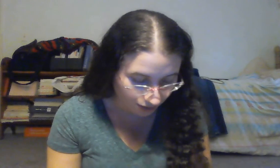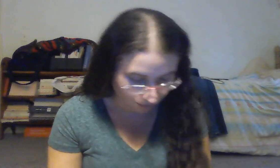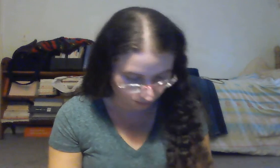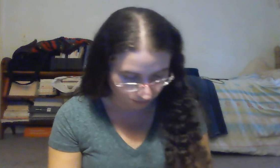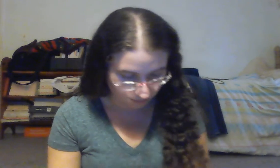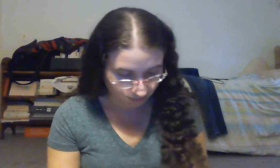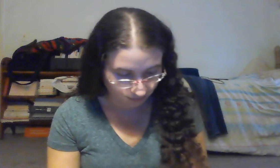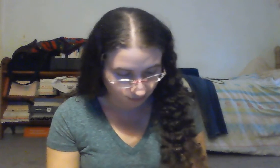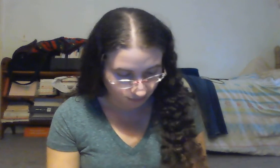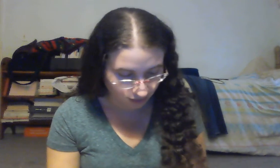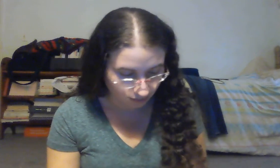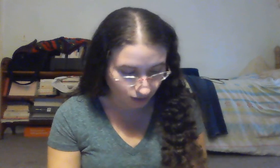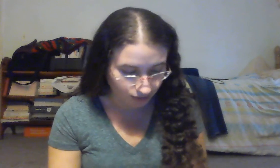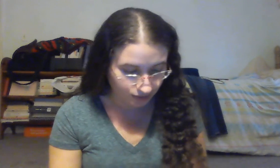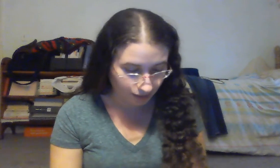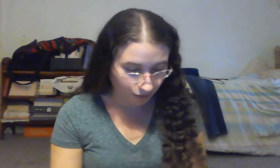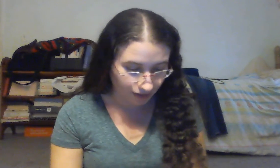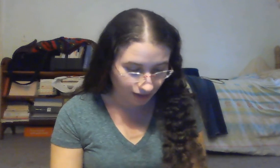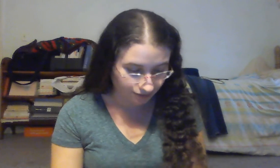him. Tomorrow, the typewriter, I give him.